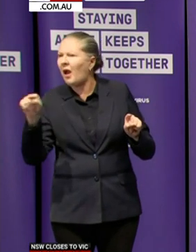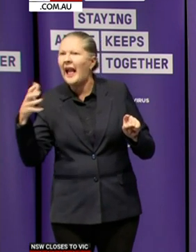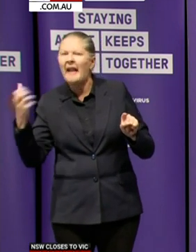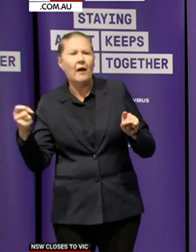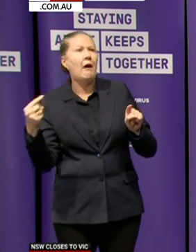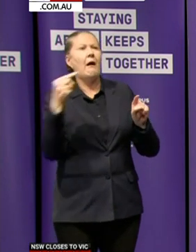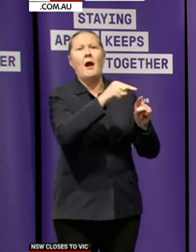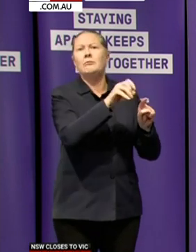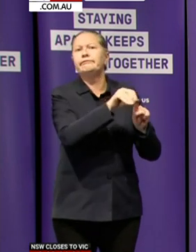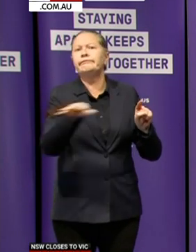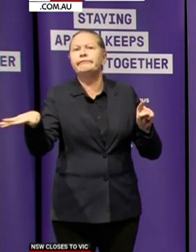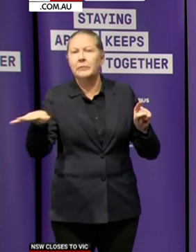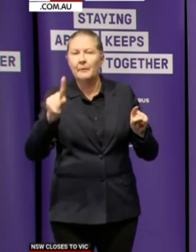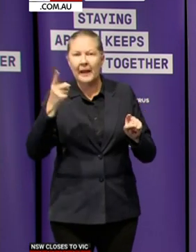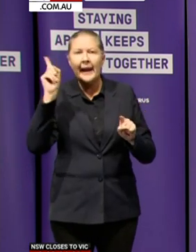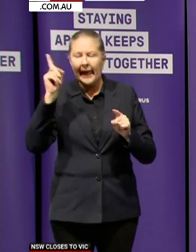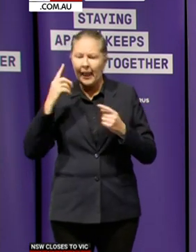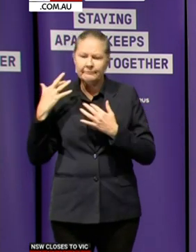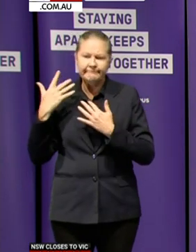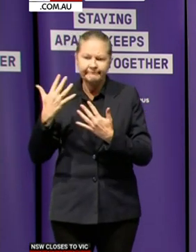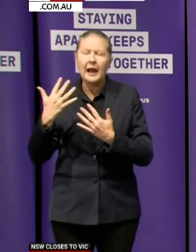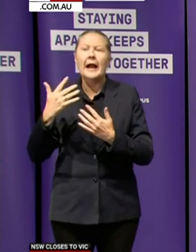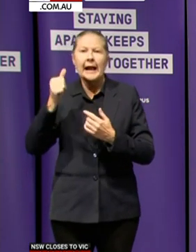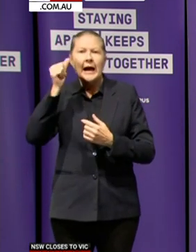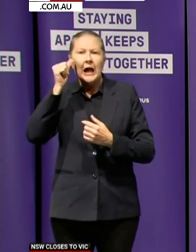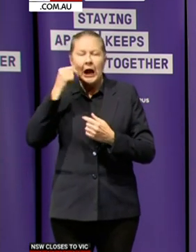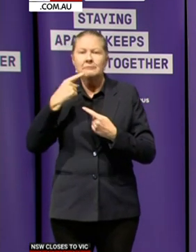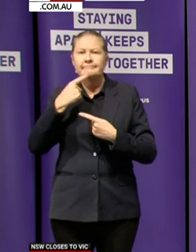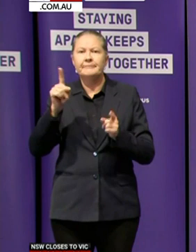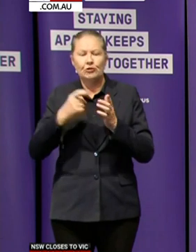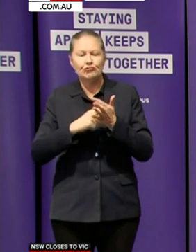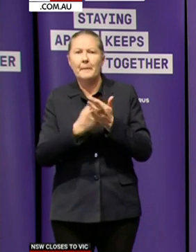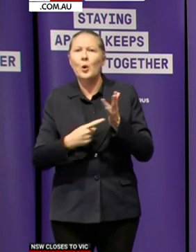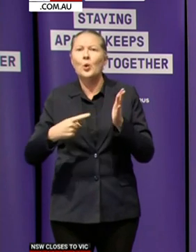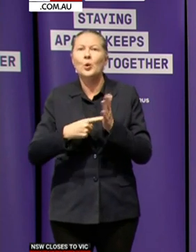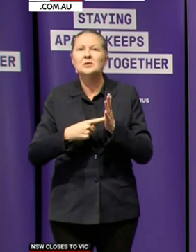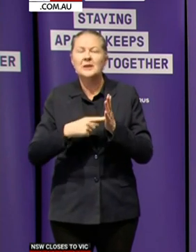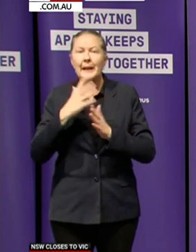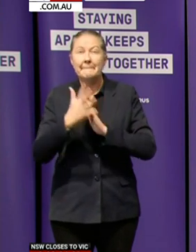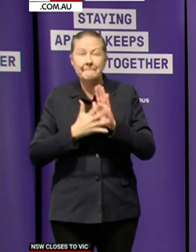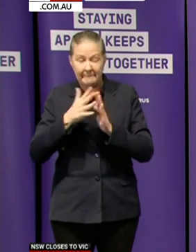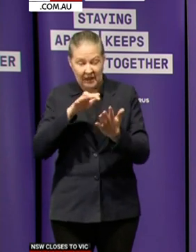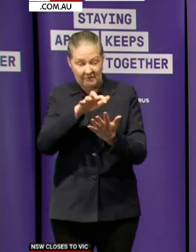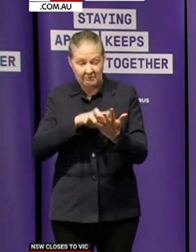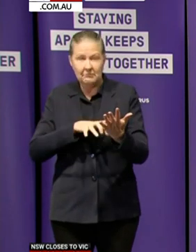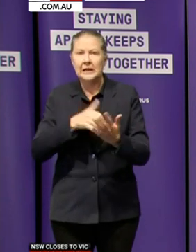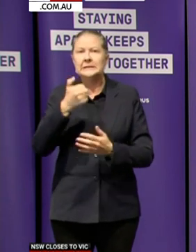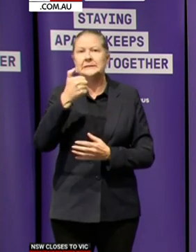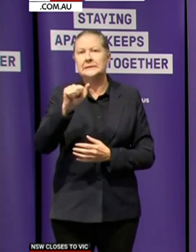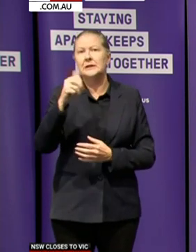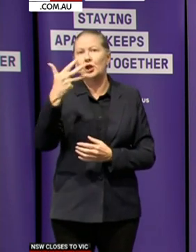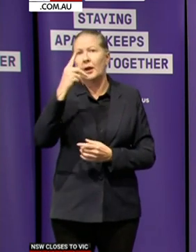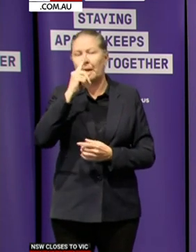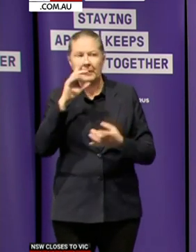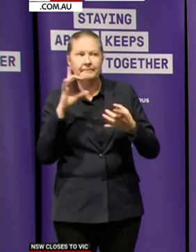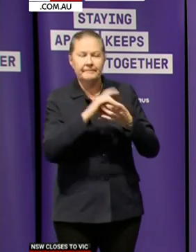number stands as of test results received when the daily report was put together at 69 residents. I'll come back to the